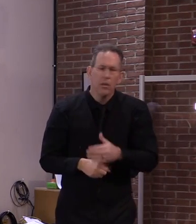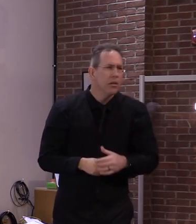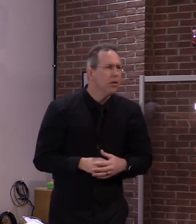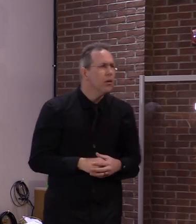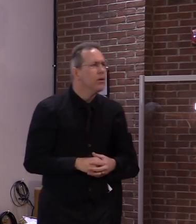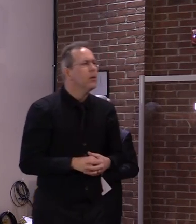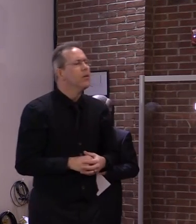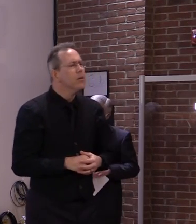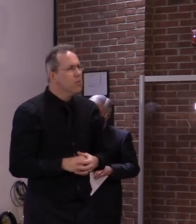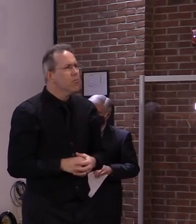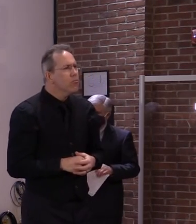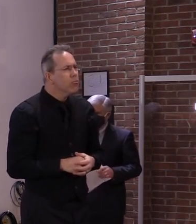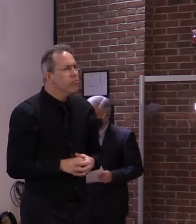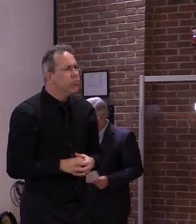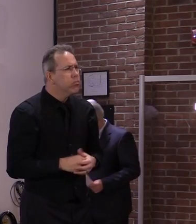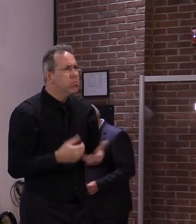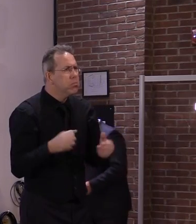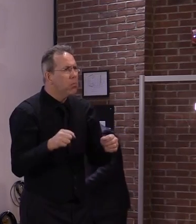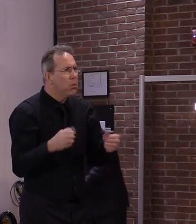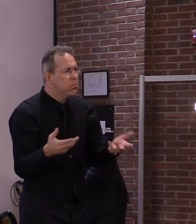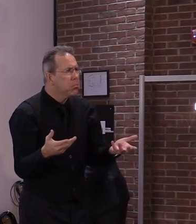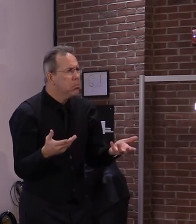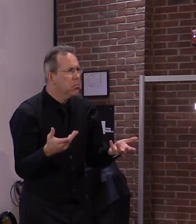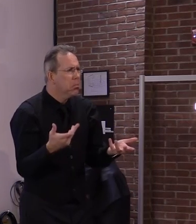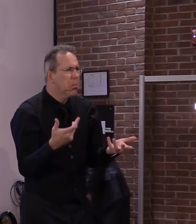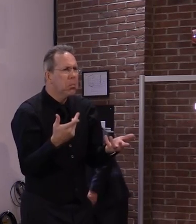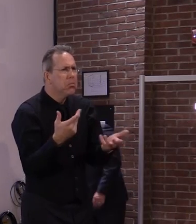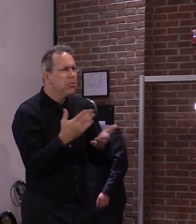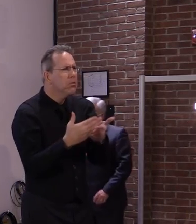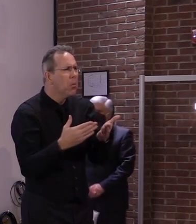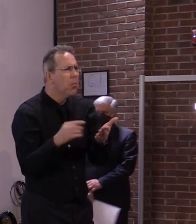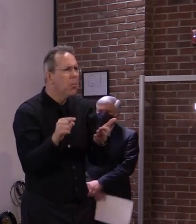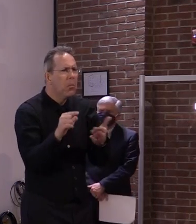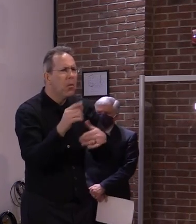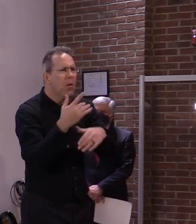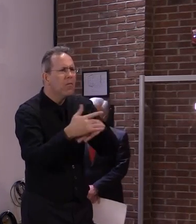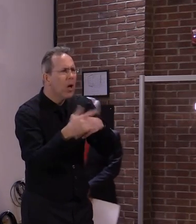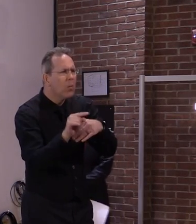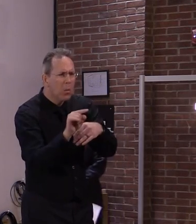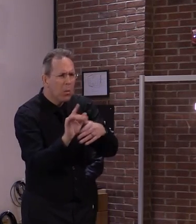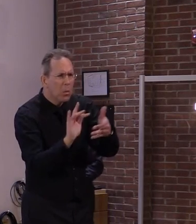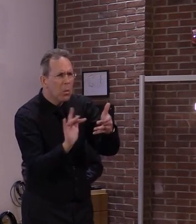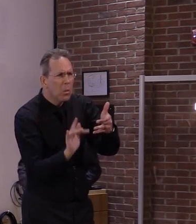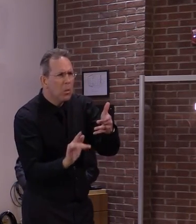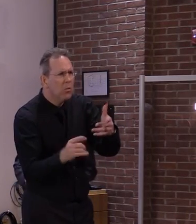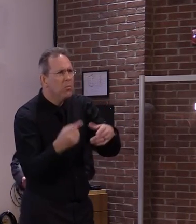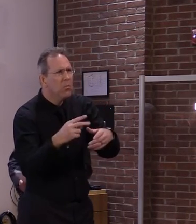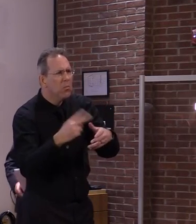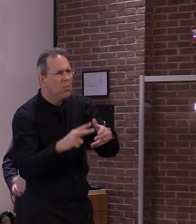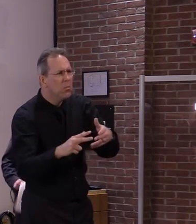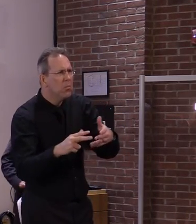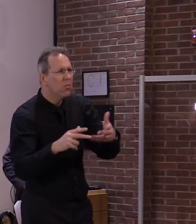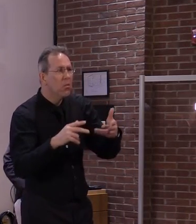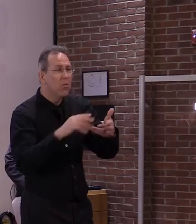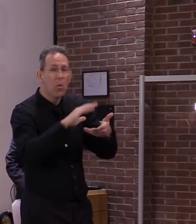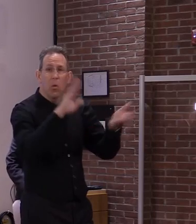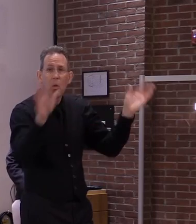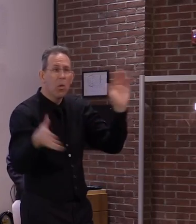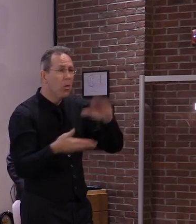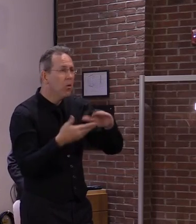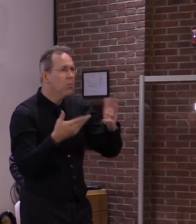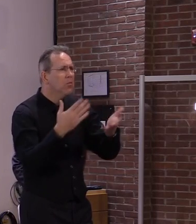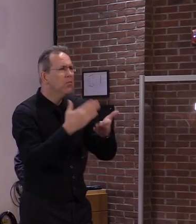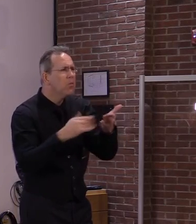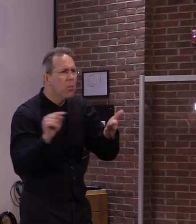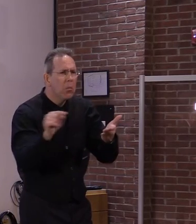there would be slots available next week in some locations, but I'm not sure about throughout the enterprise, so to speak. As you just